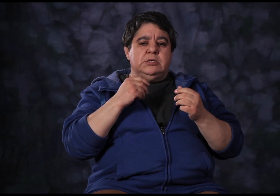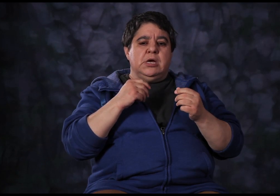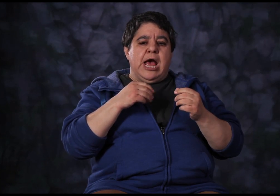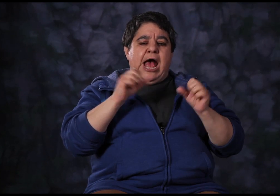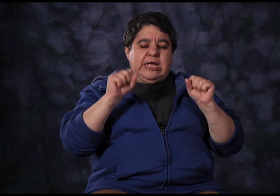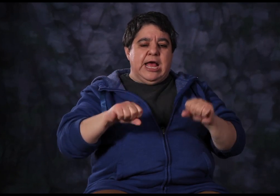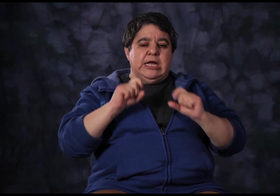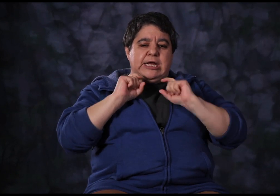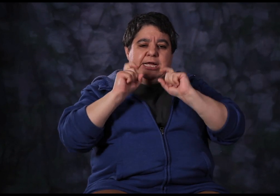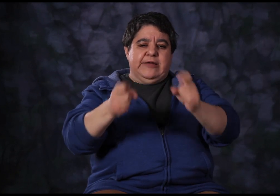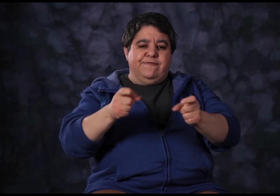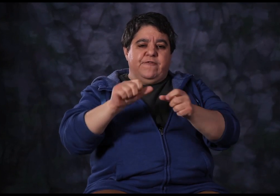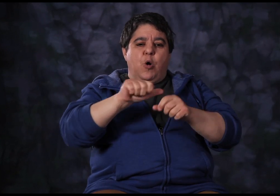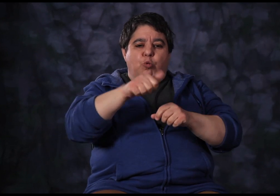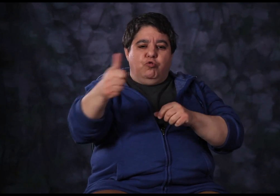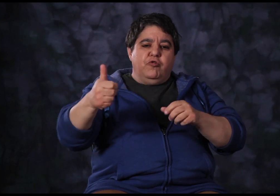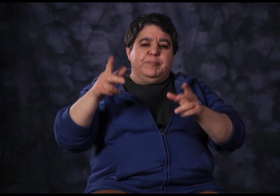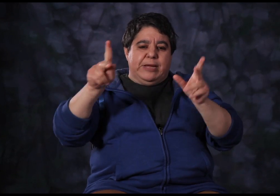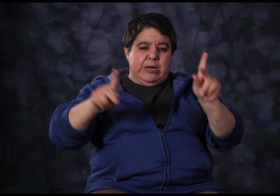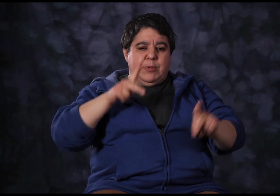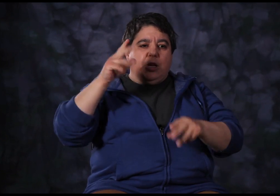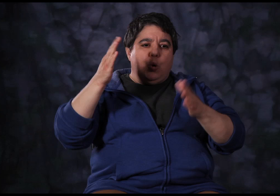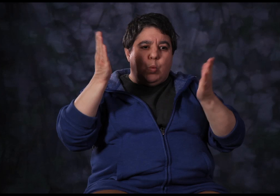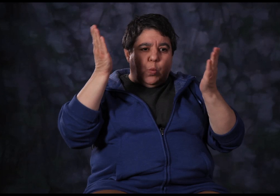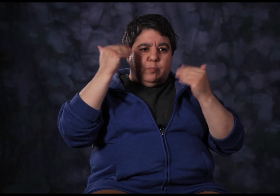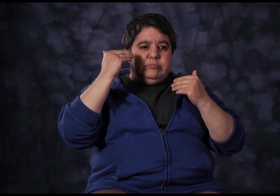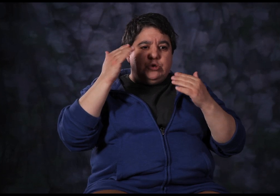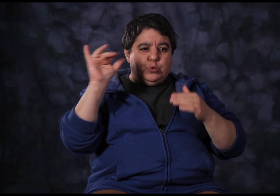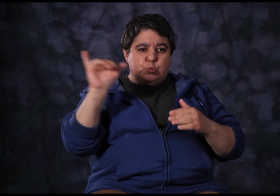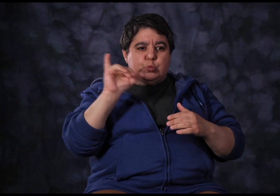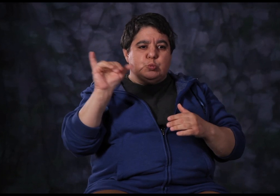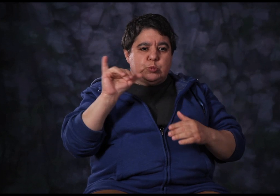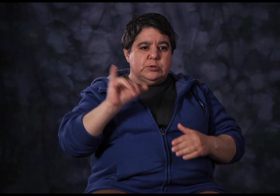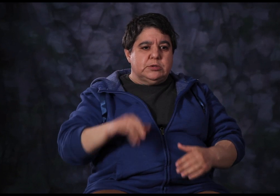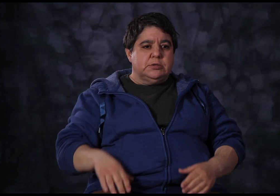And I realize that I can pass this hope along to other people in my life as well.